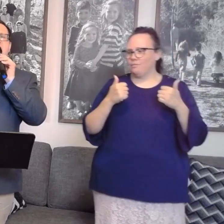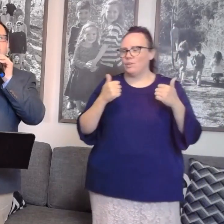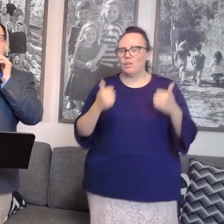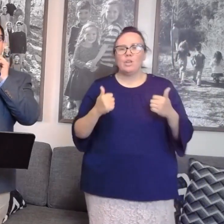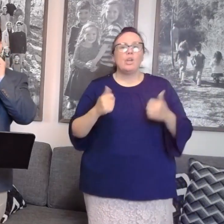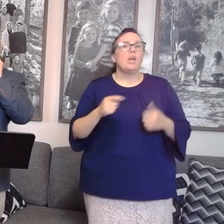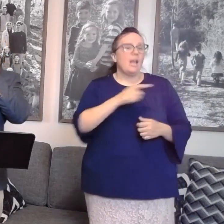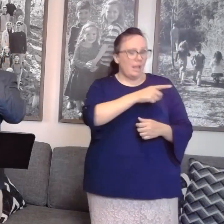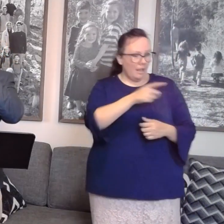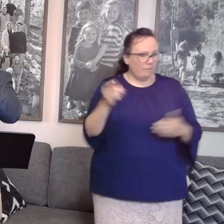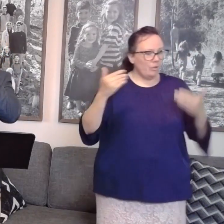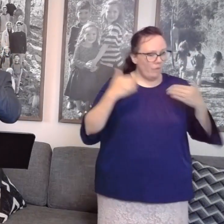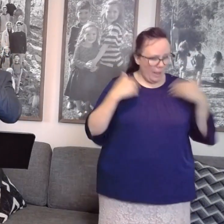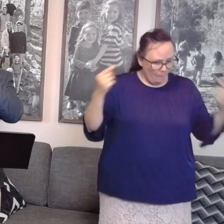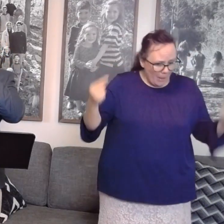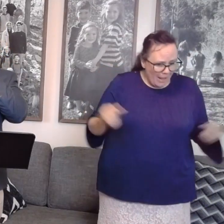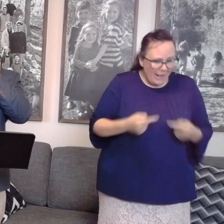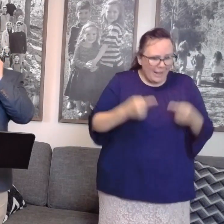life. If you got